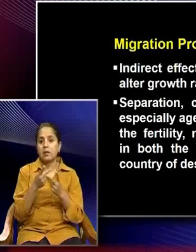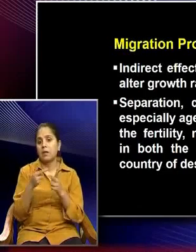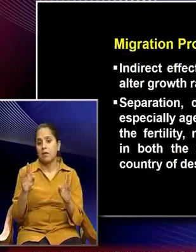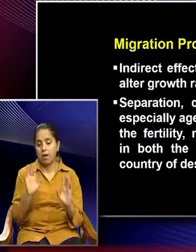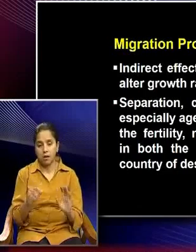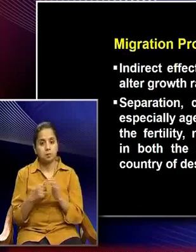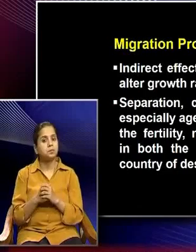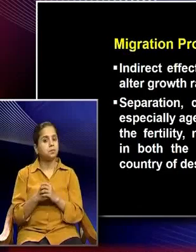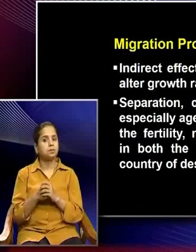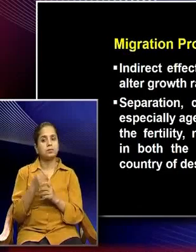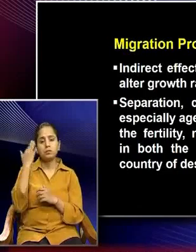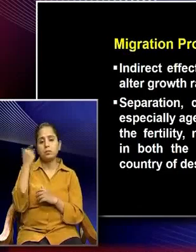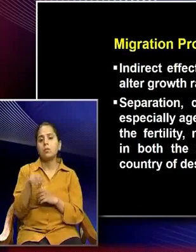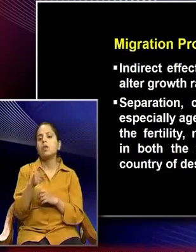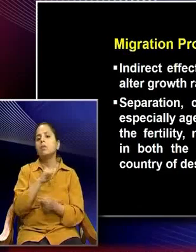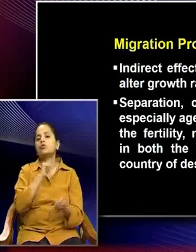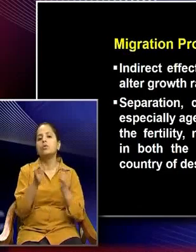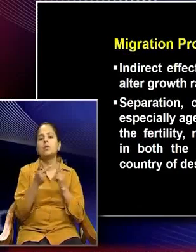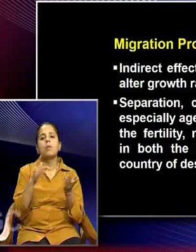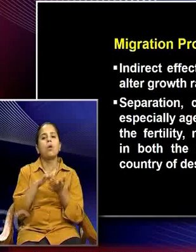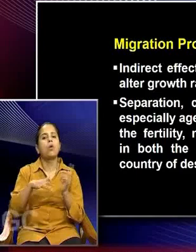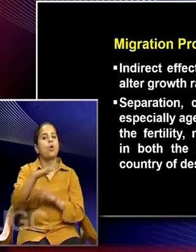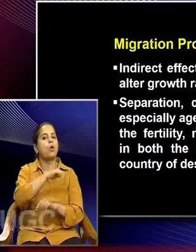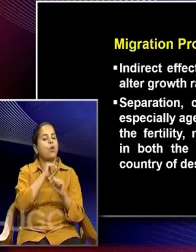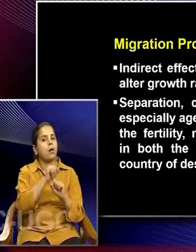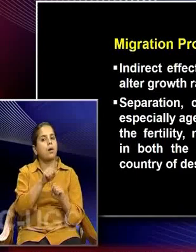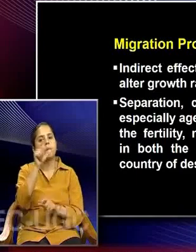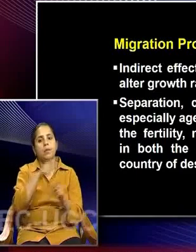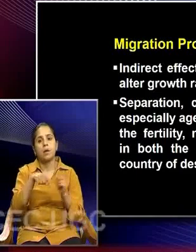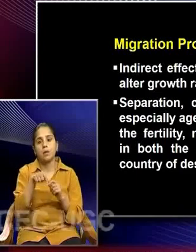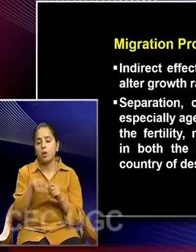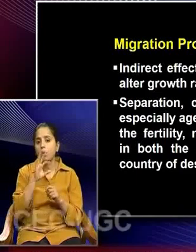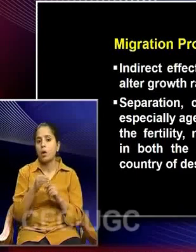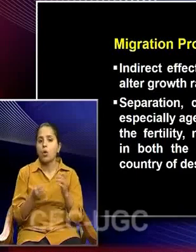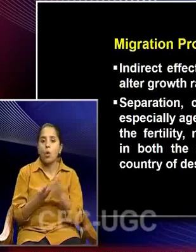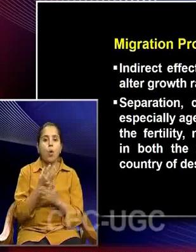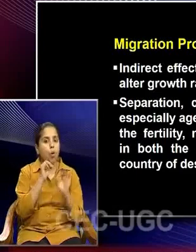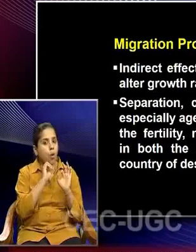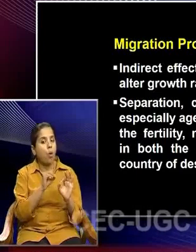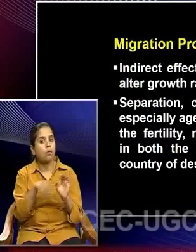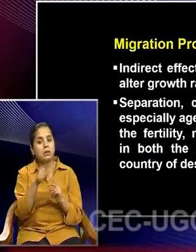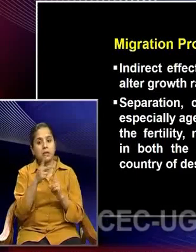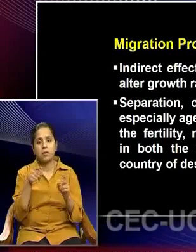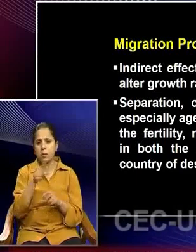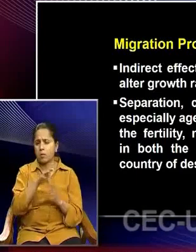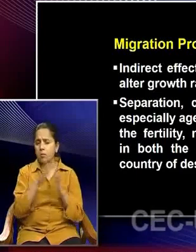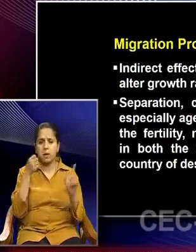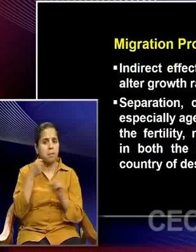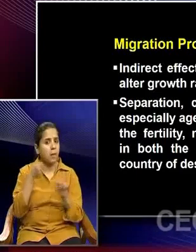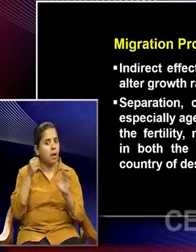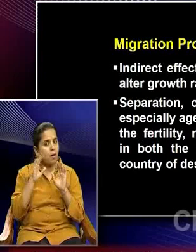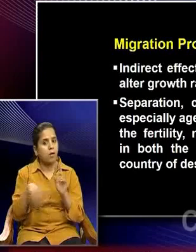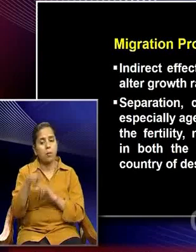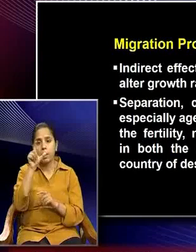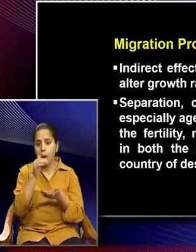course because of changing age composition of the population at the place of origin and destination, it also has a huge impact on the